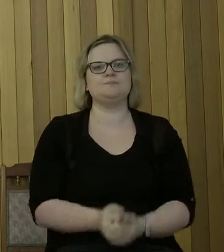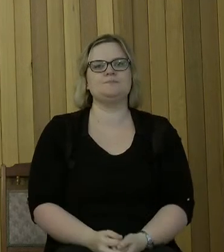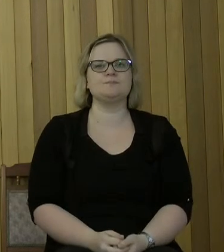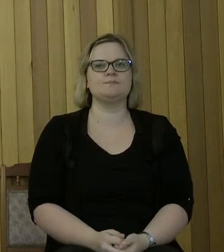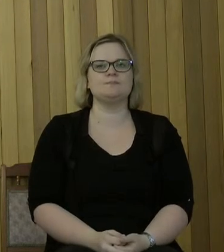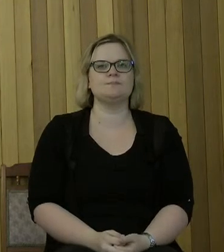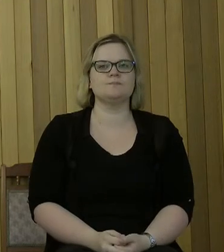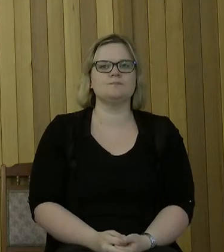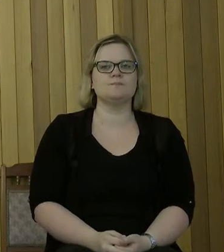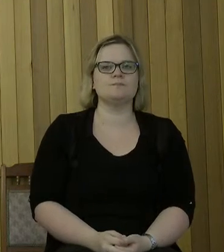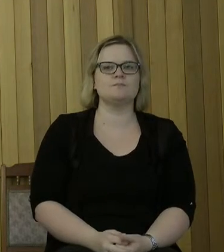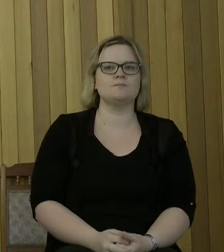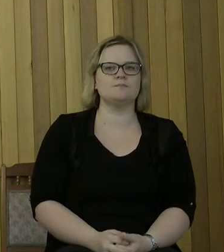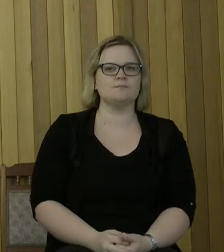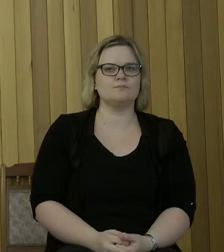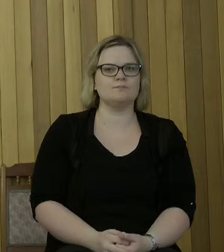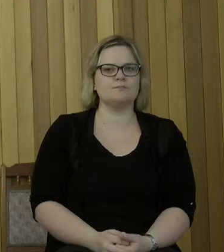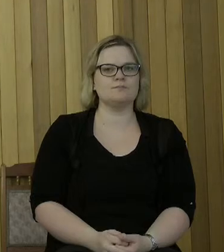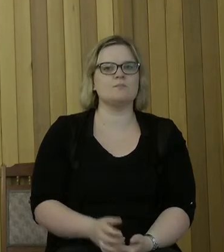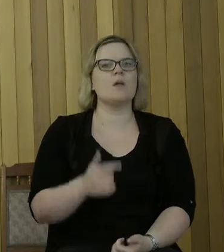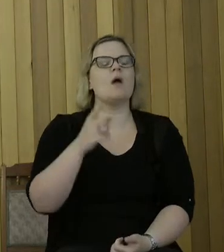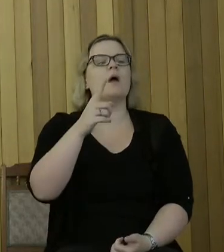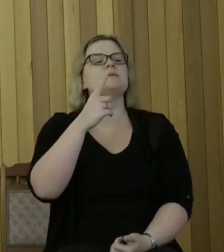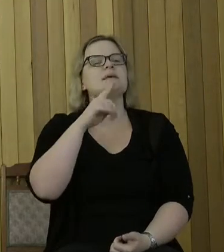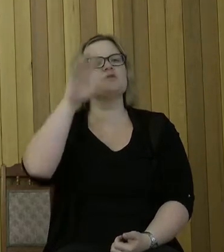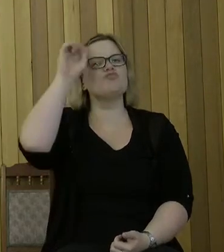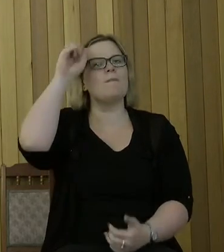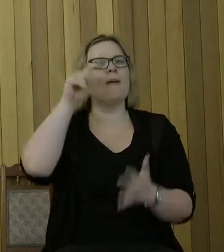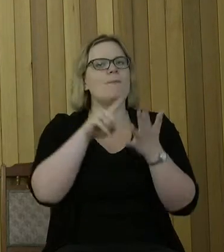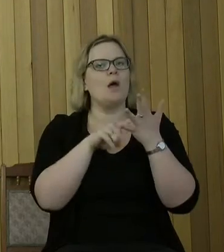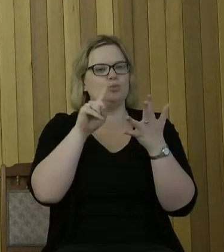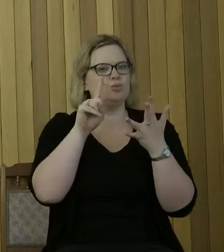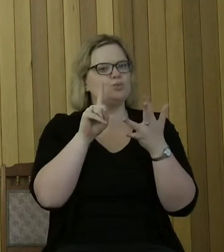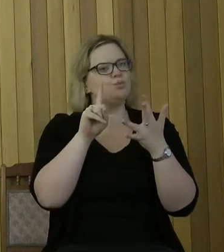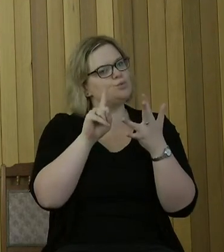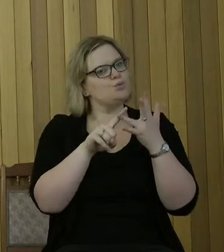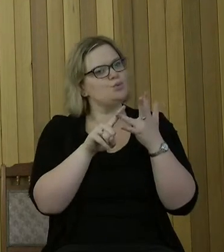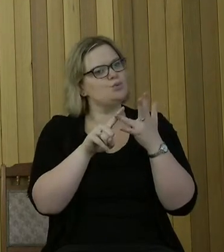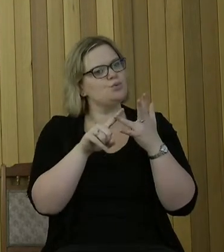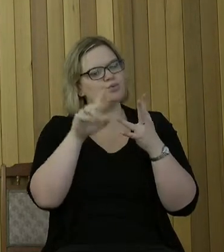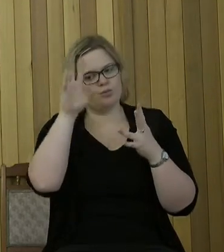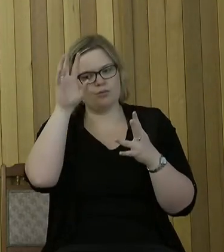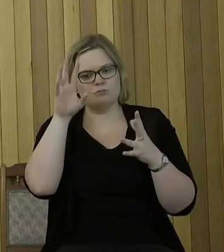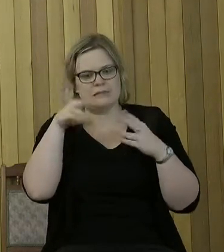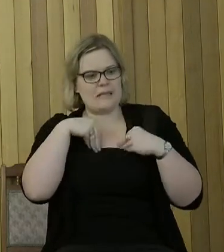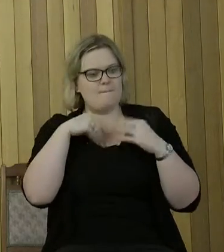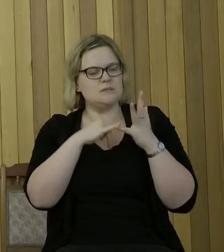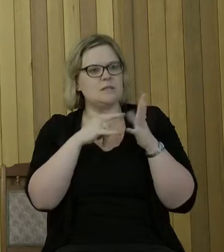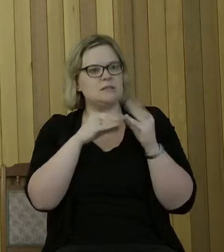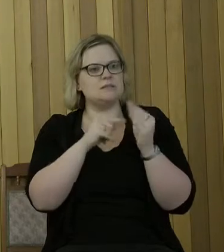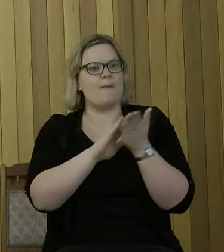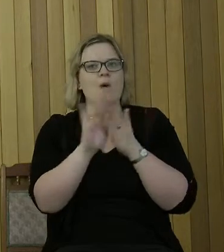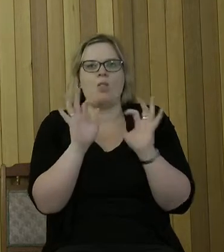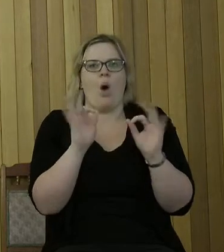I like how the New Living Translation interprets it when it says, remember to observe the Sabbath as a holy day.